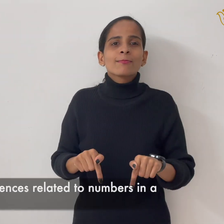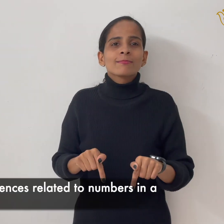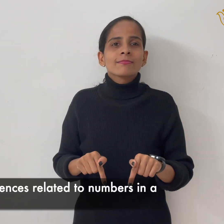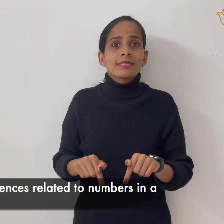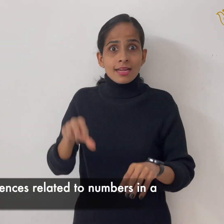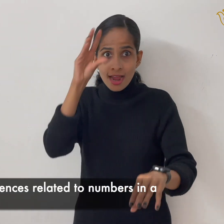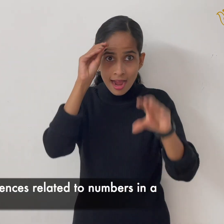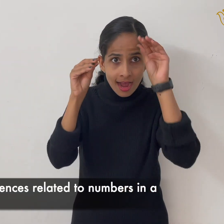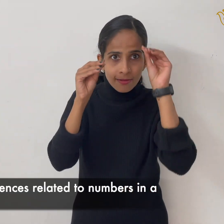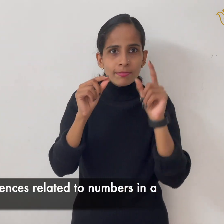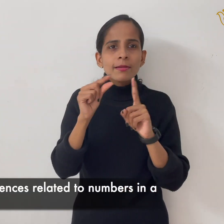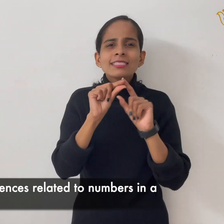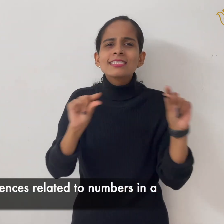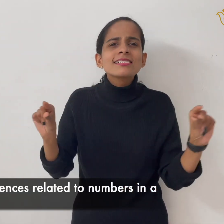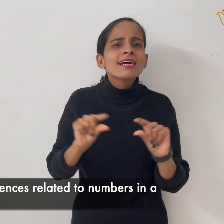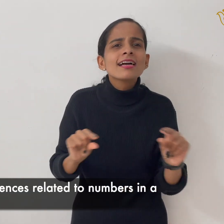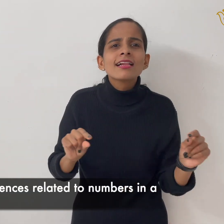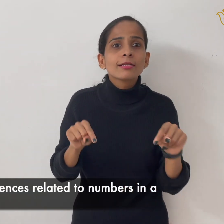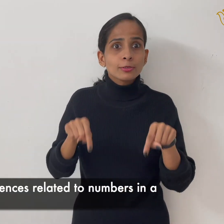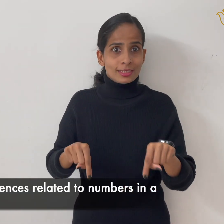And we will see sentences